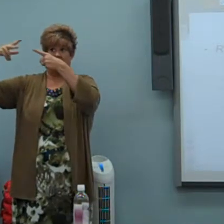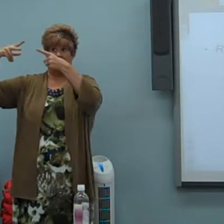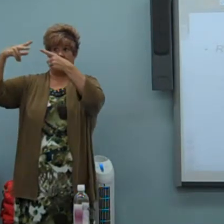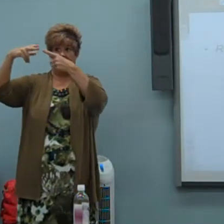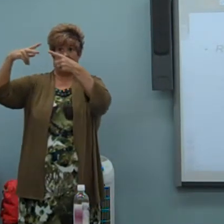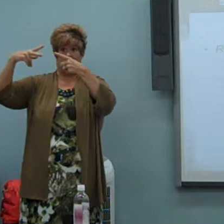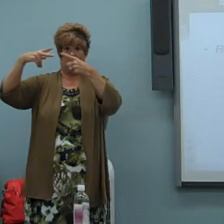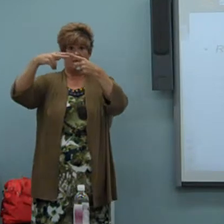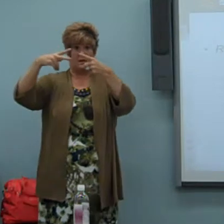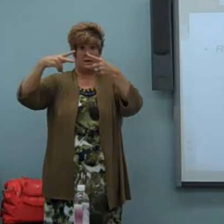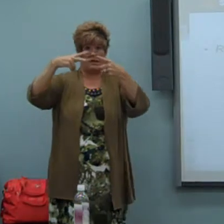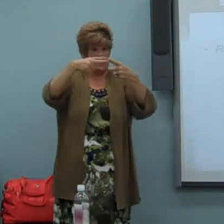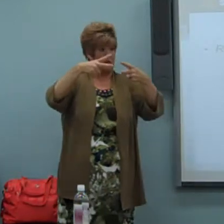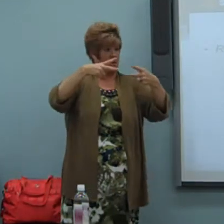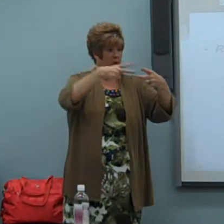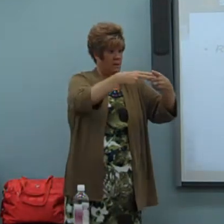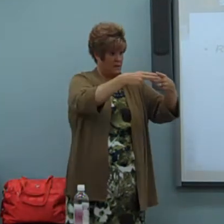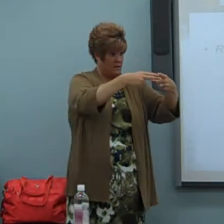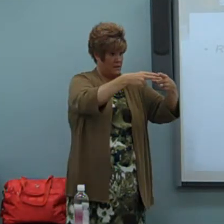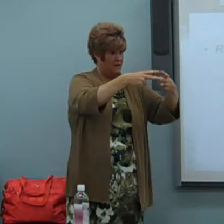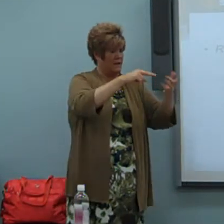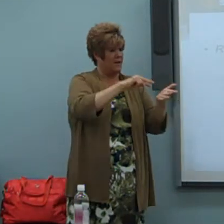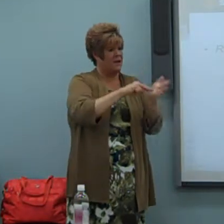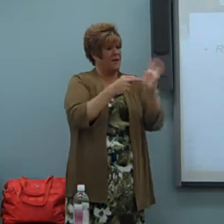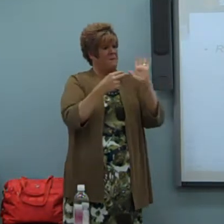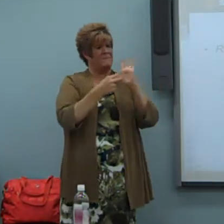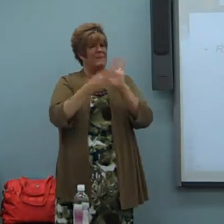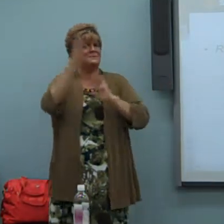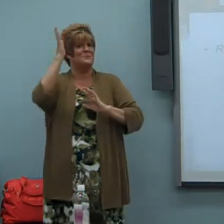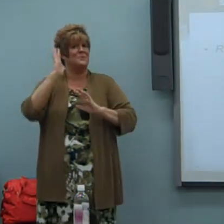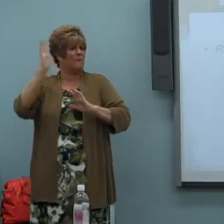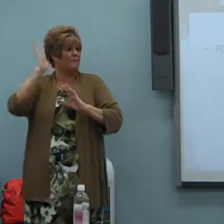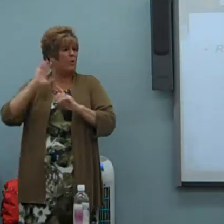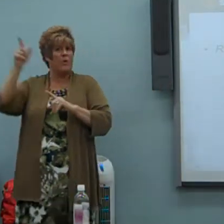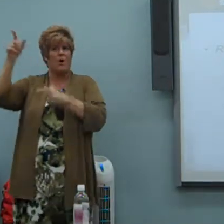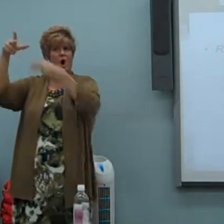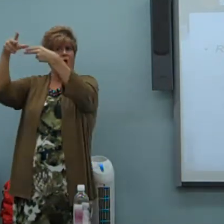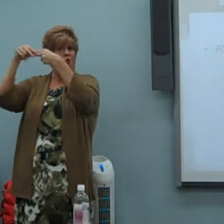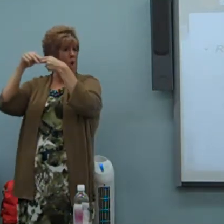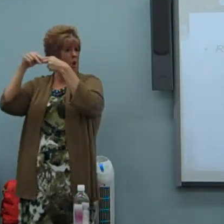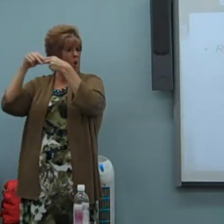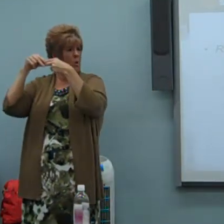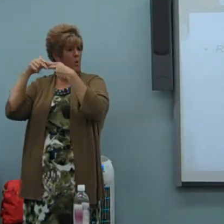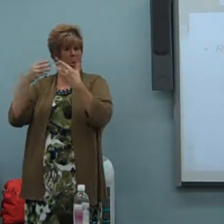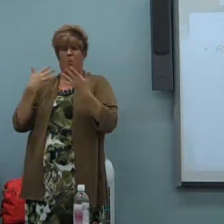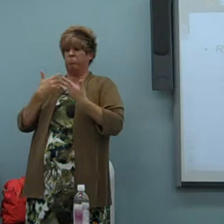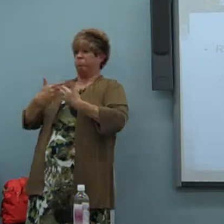$3.94. The FCC had to make all of these pay cuts and all of these cuts down than what was happening before.